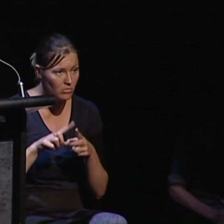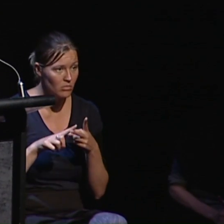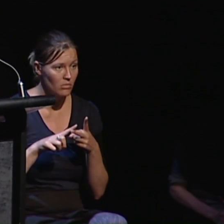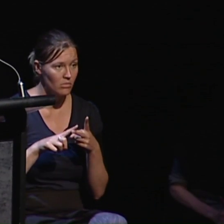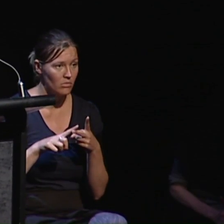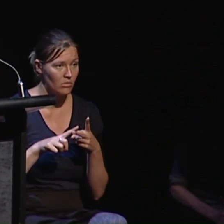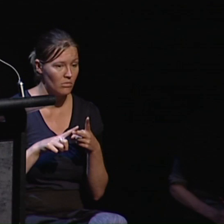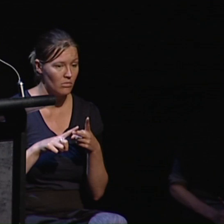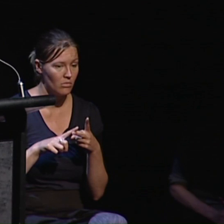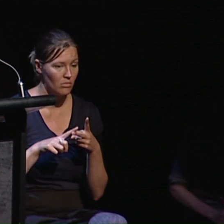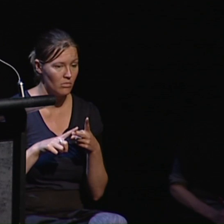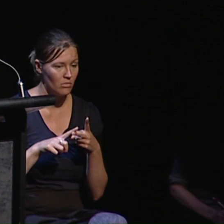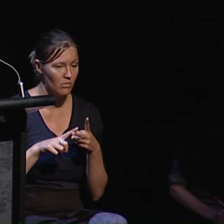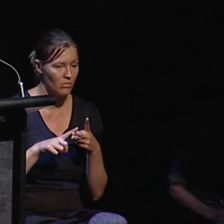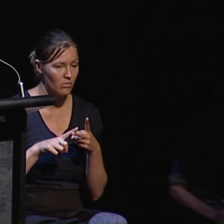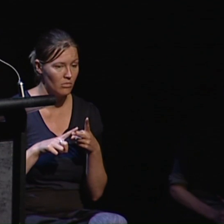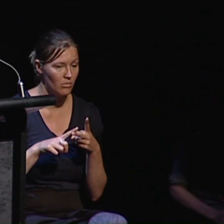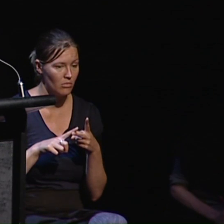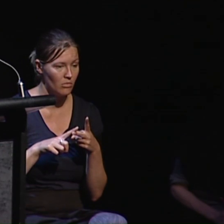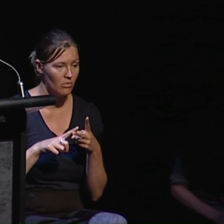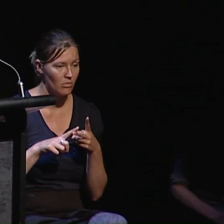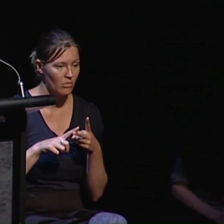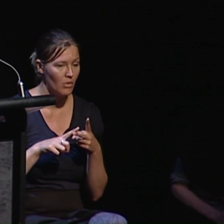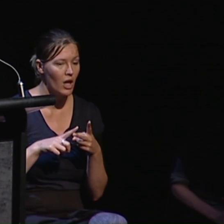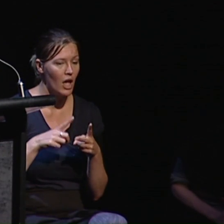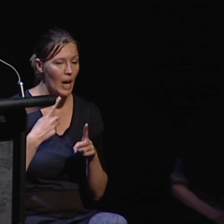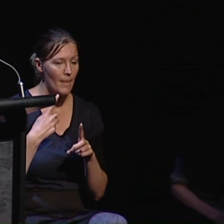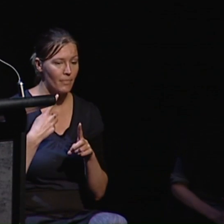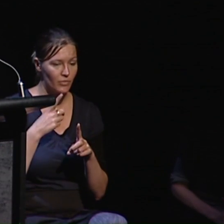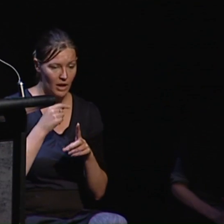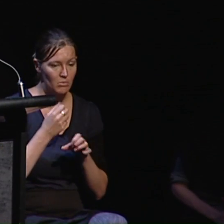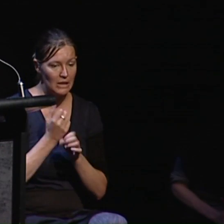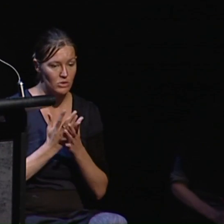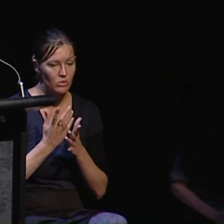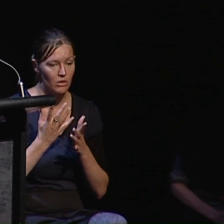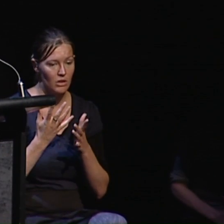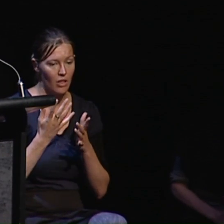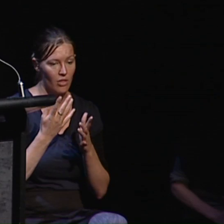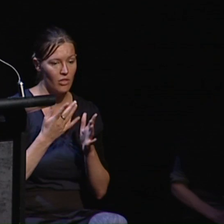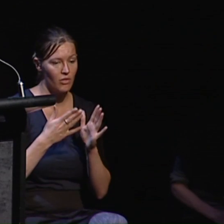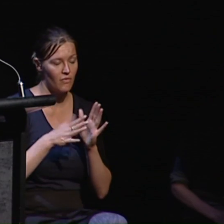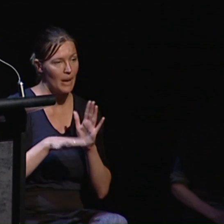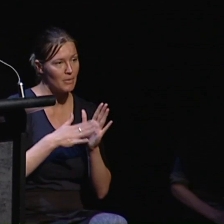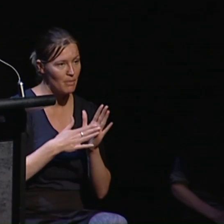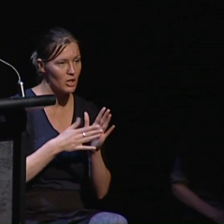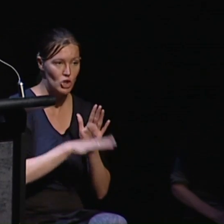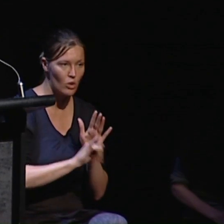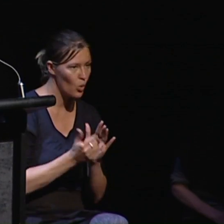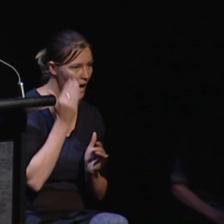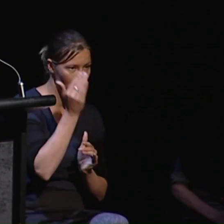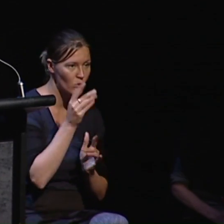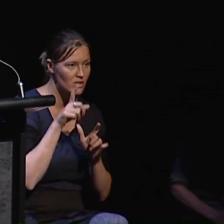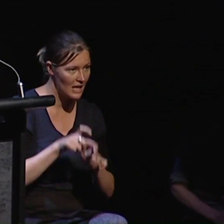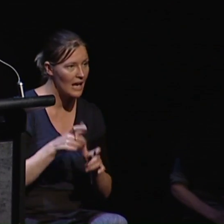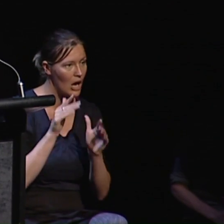to support, parents and families can continue to have a family member live at home as a child or as an adult, but